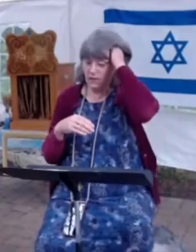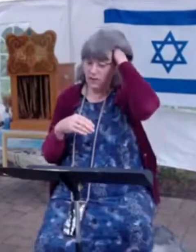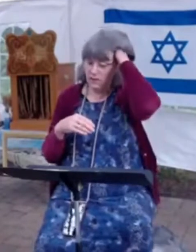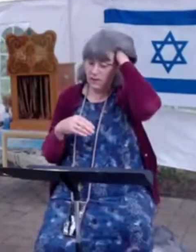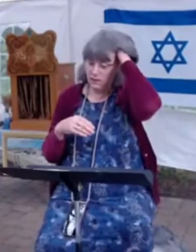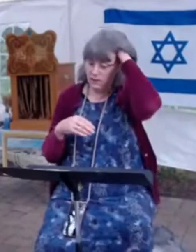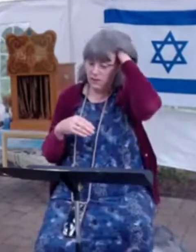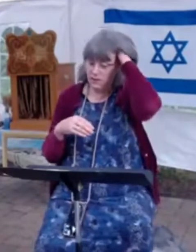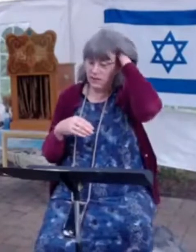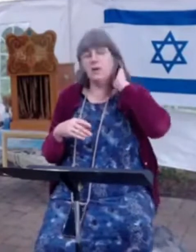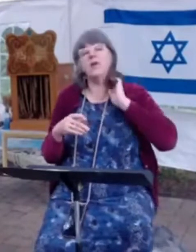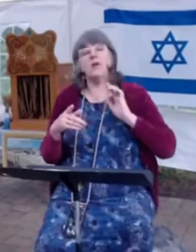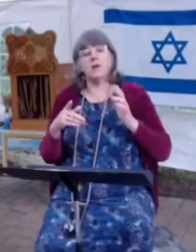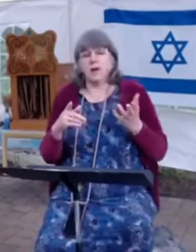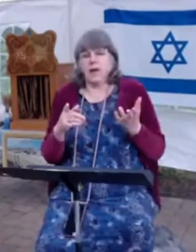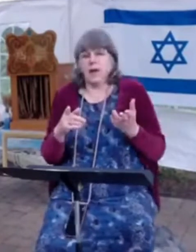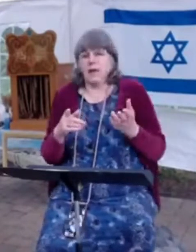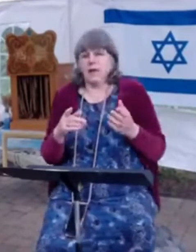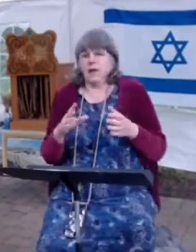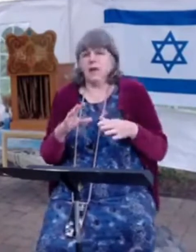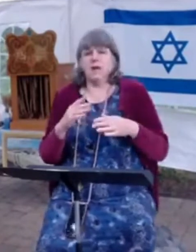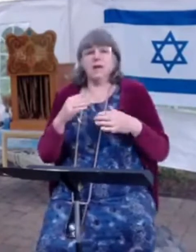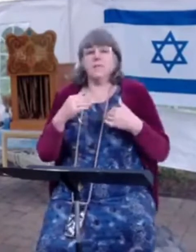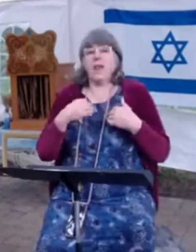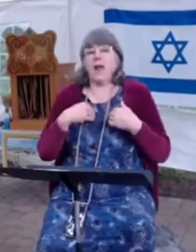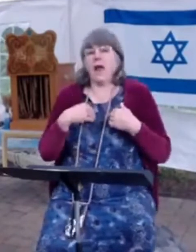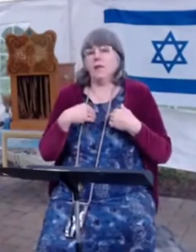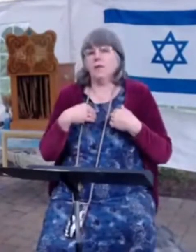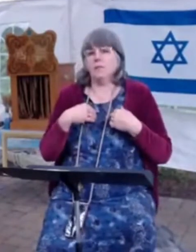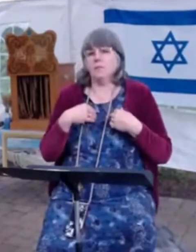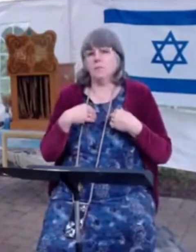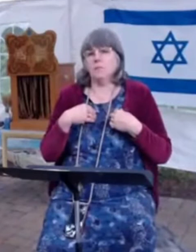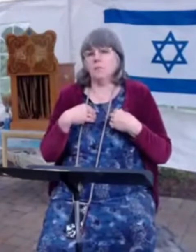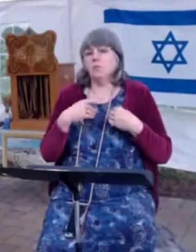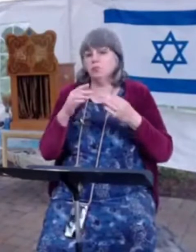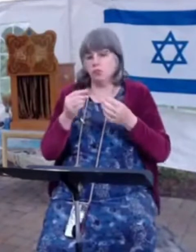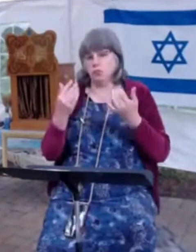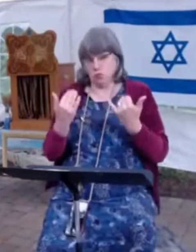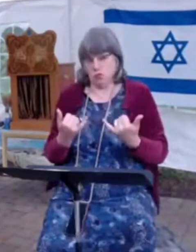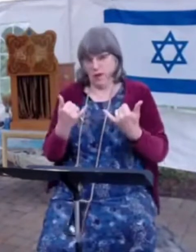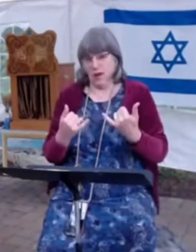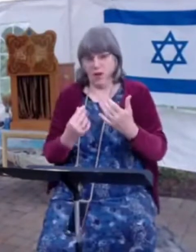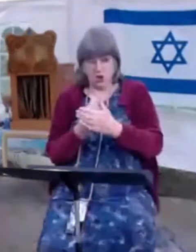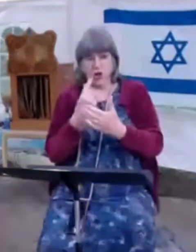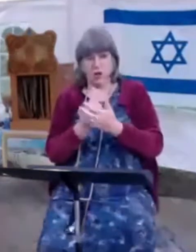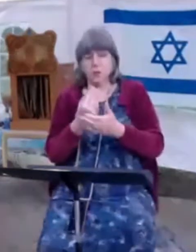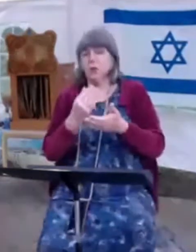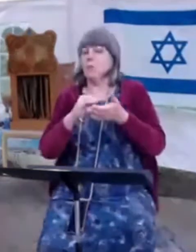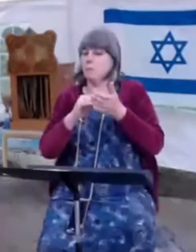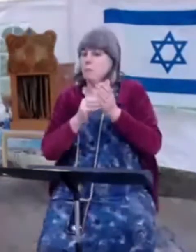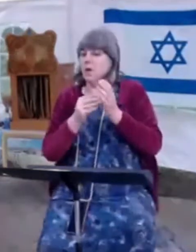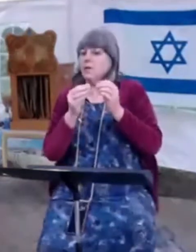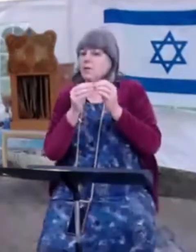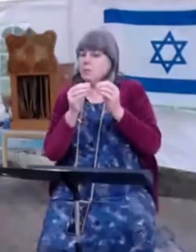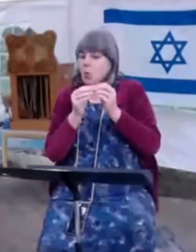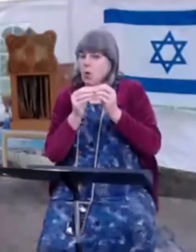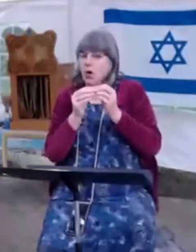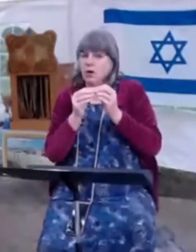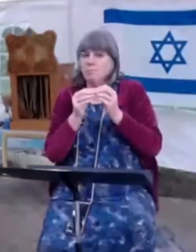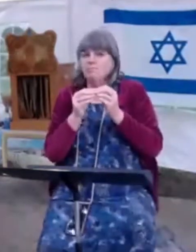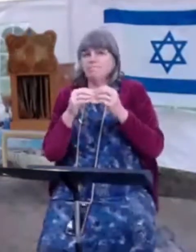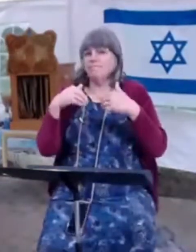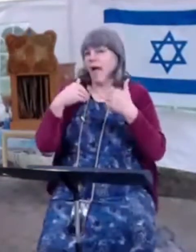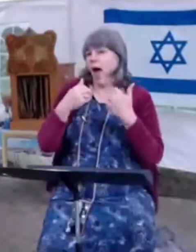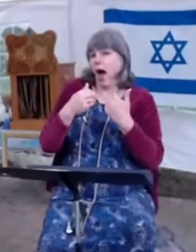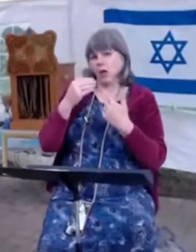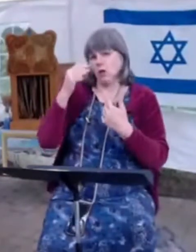with, today it has more to do with theology and belief than the promise Hashem made. Now here's